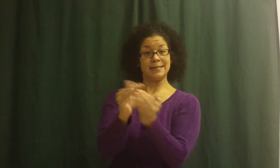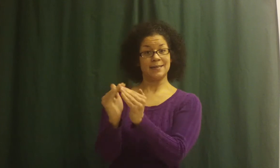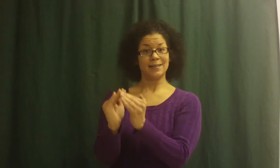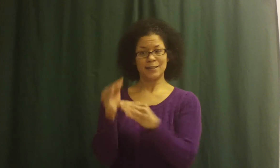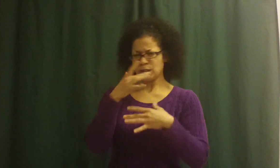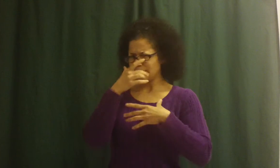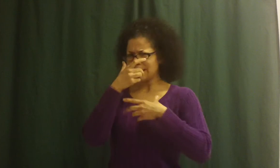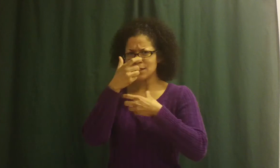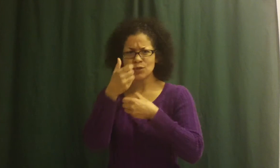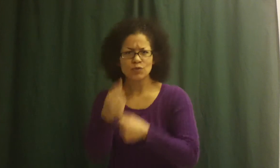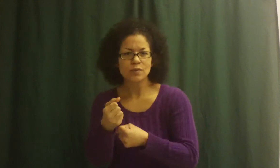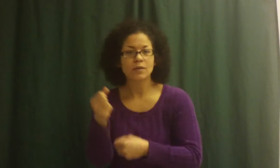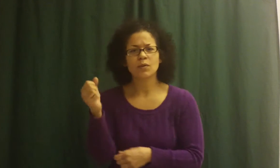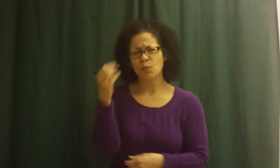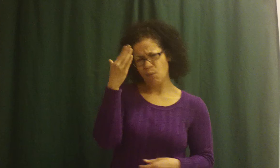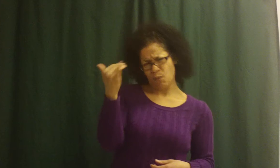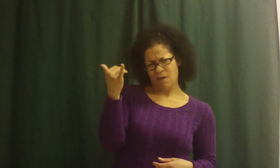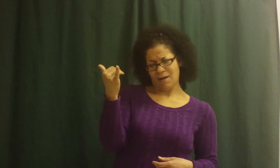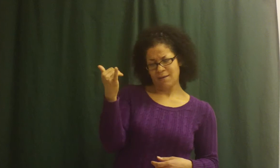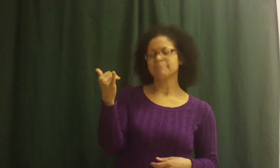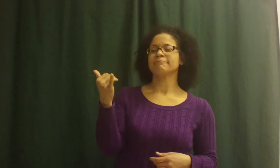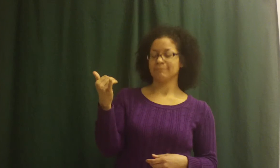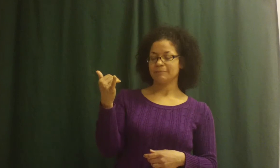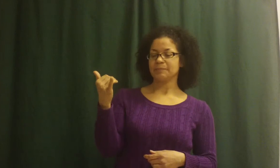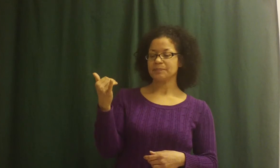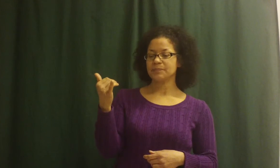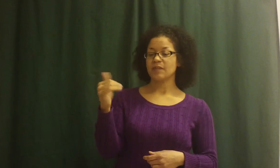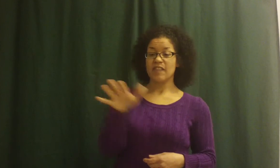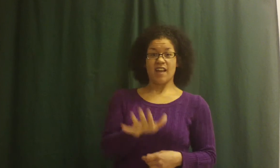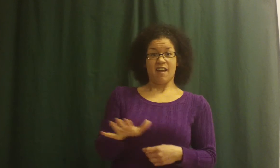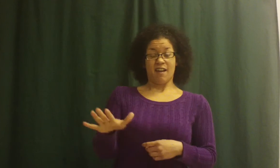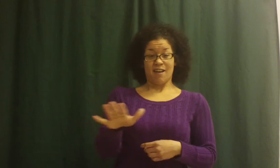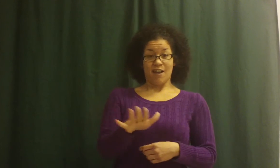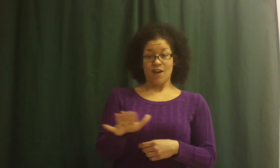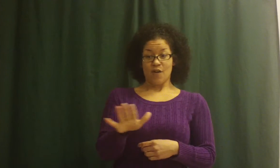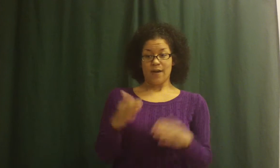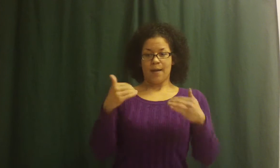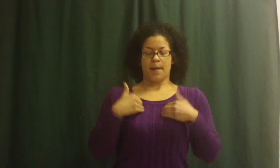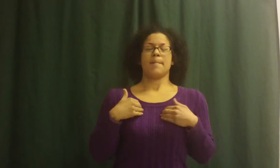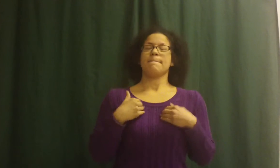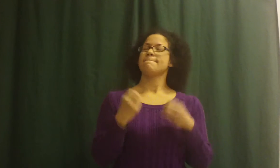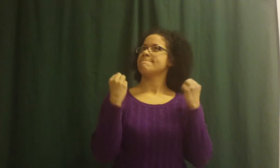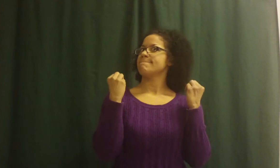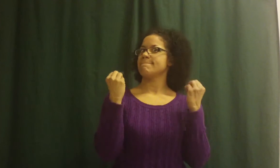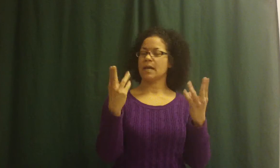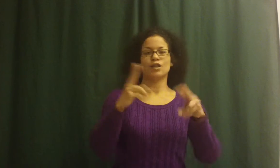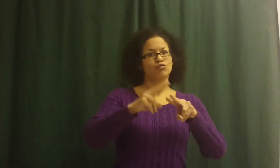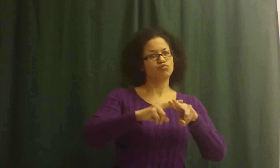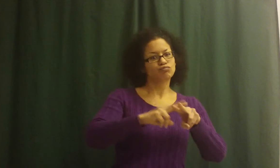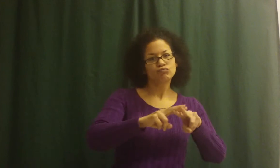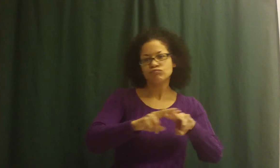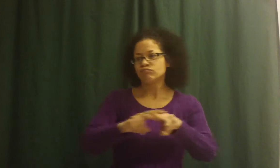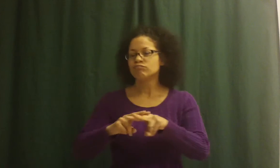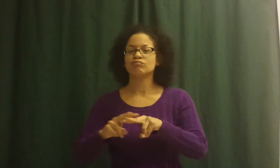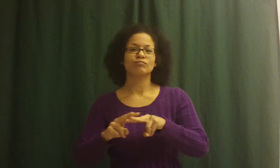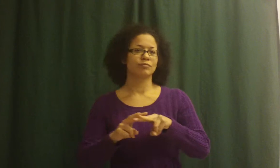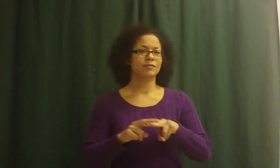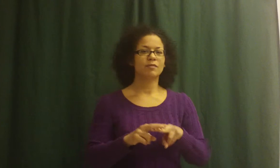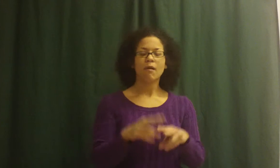had a big changing station for trains to come into. So many of the